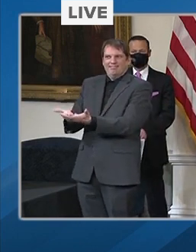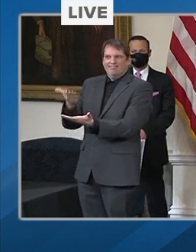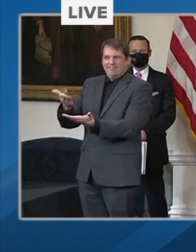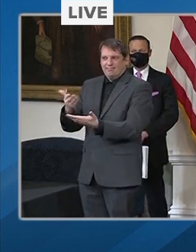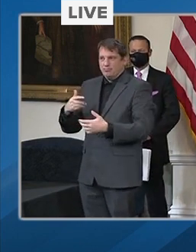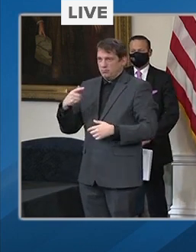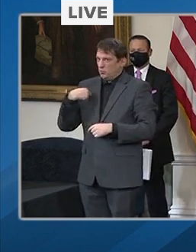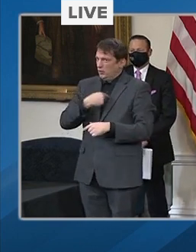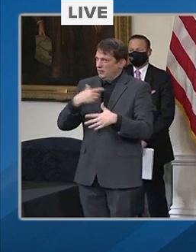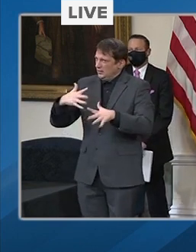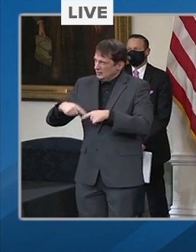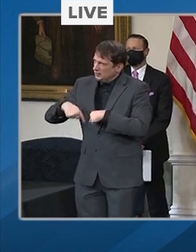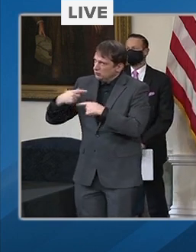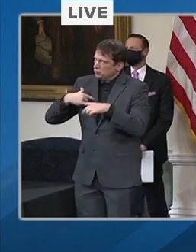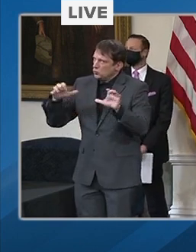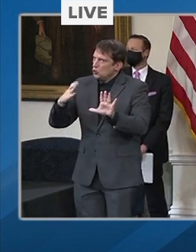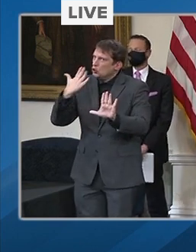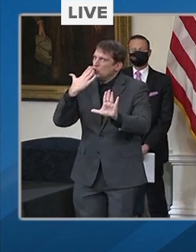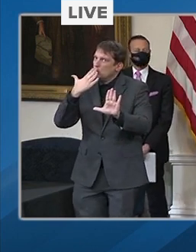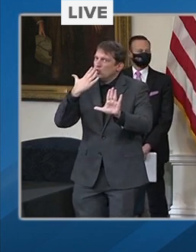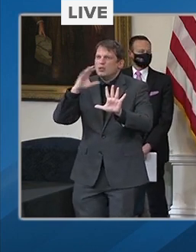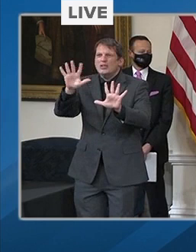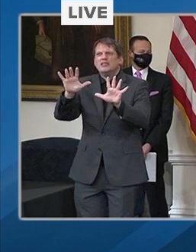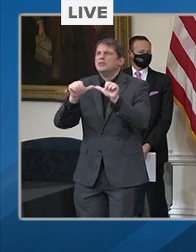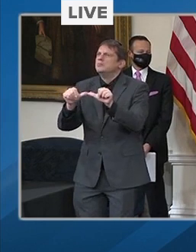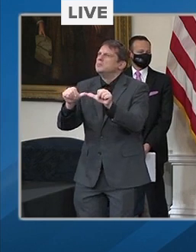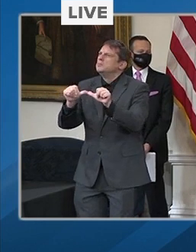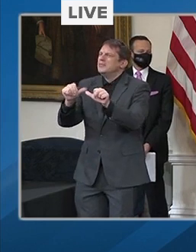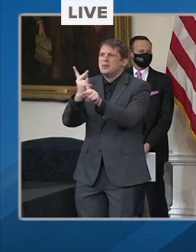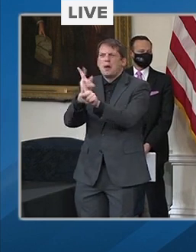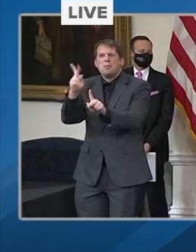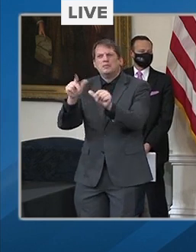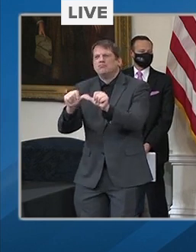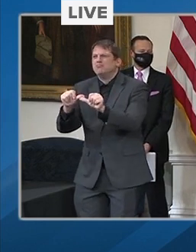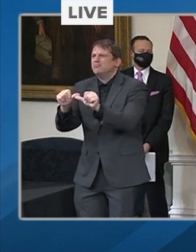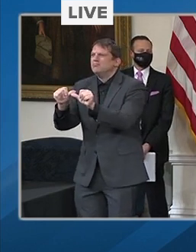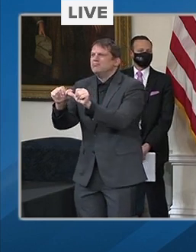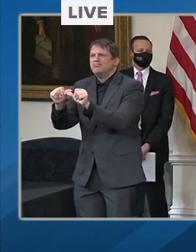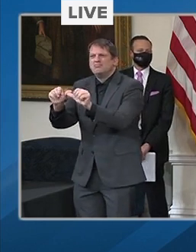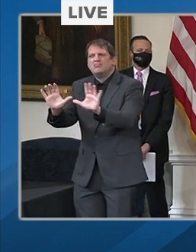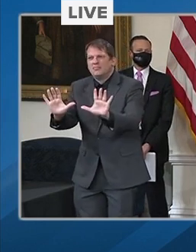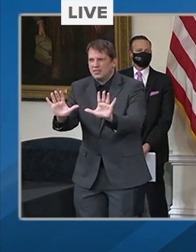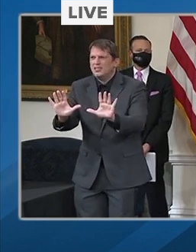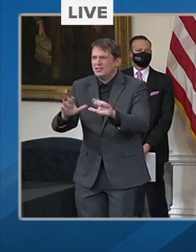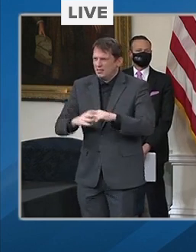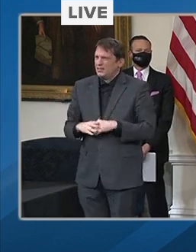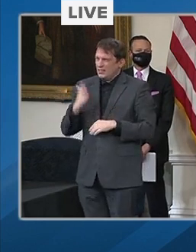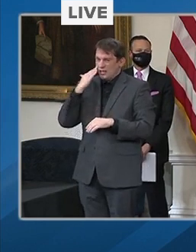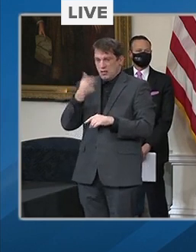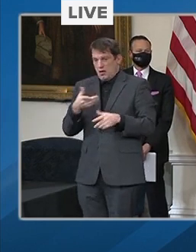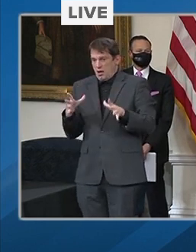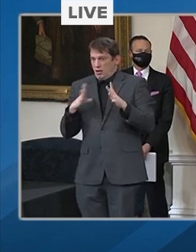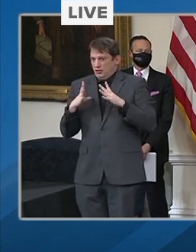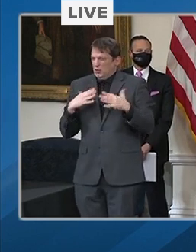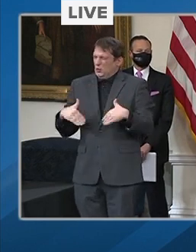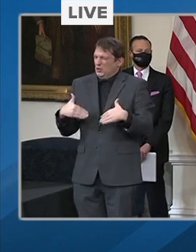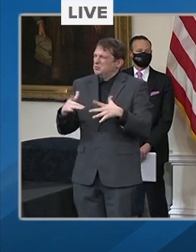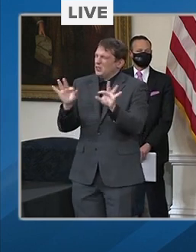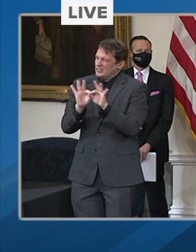simply cannot afford to let our guard down over the holidays during this very critical time. So our message today is